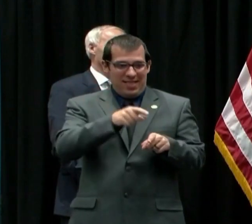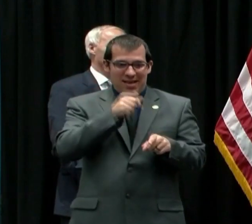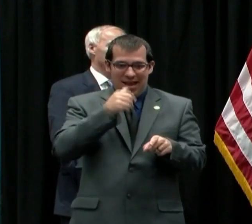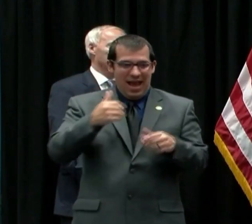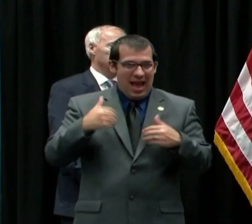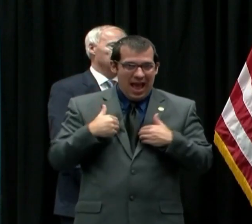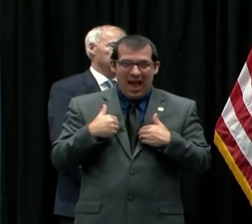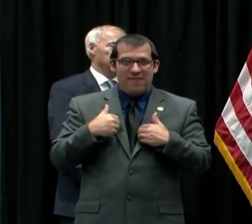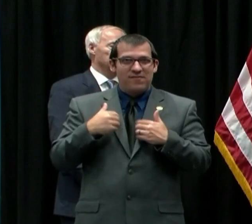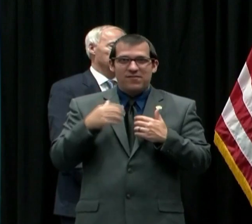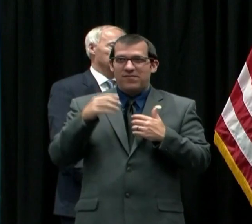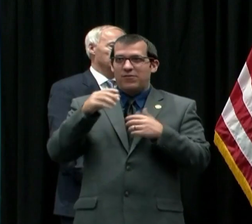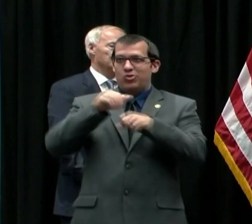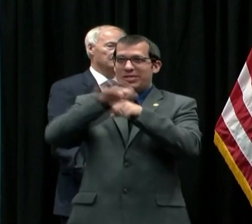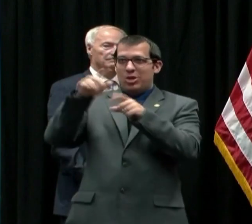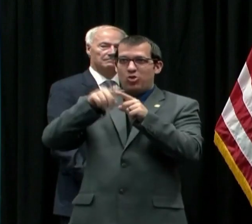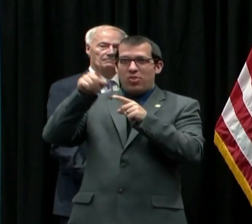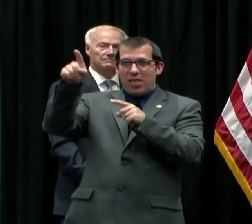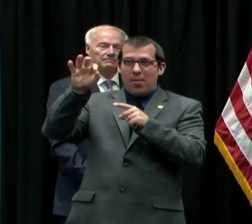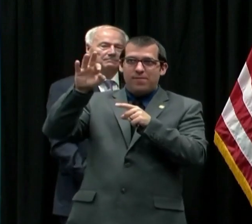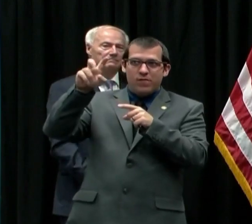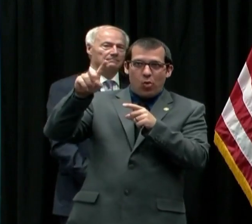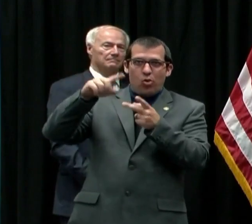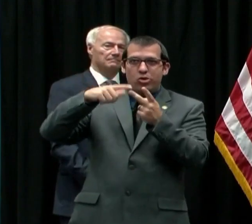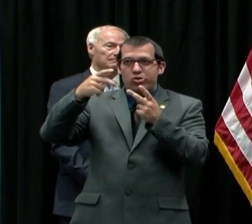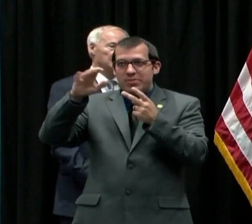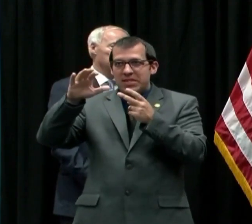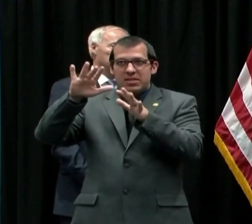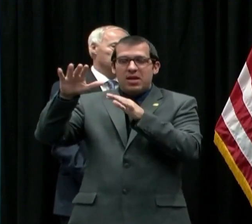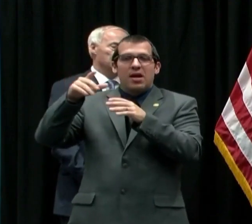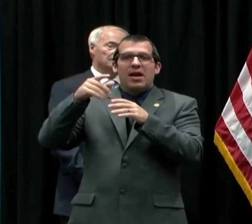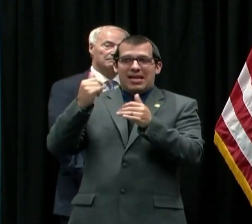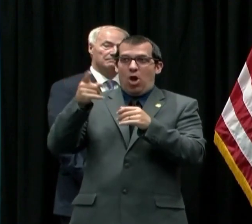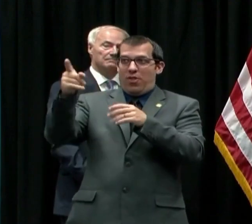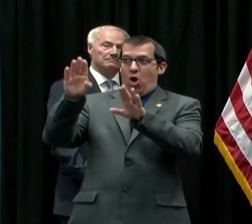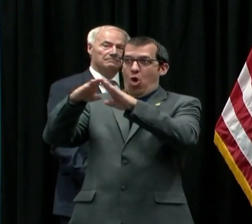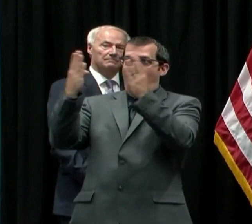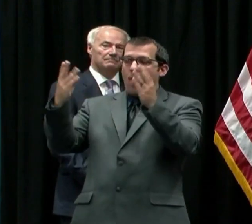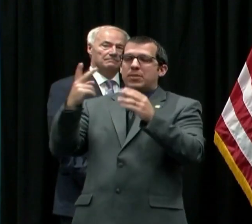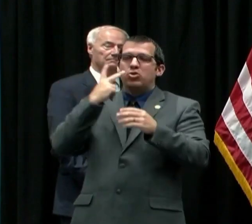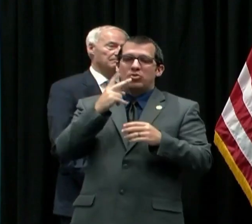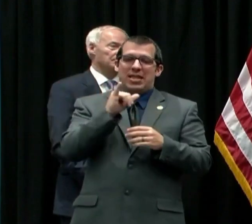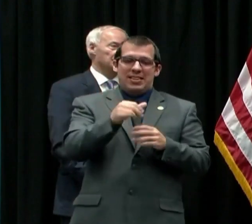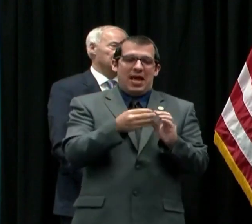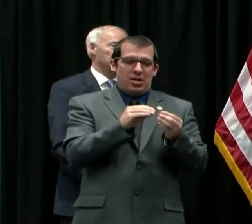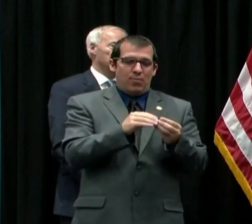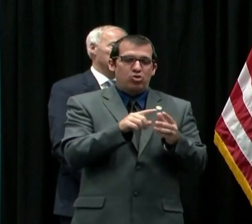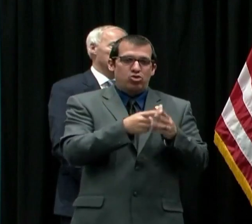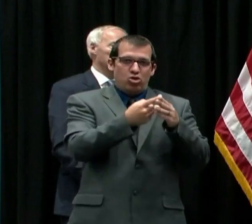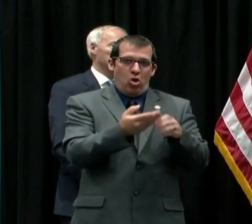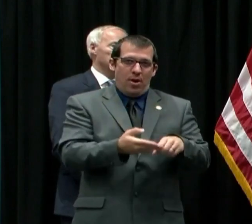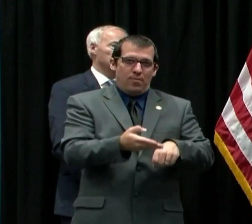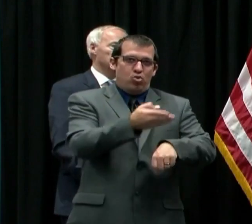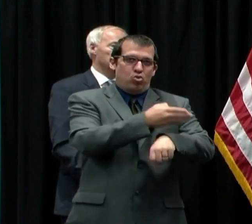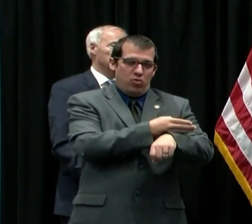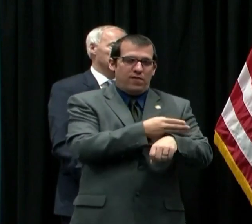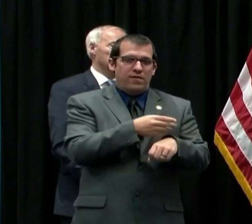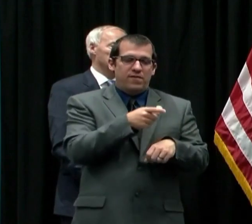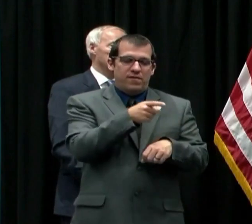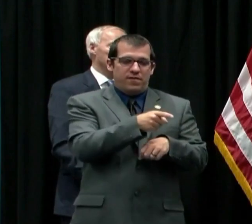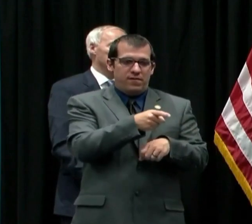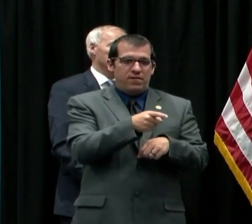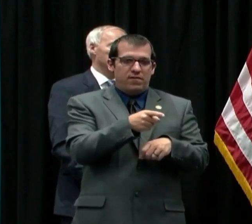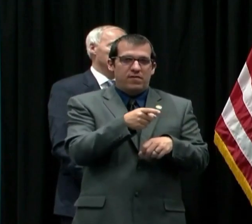the OEMs to ship directly to. Now that we're seeing them open back up, we're starting to see some of those numbers get a little bit better and start to improve